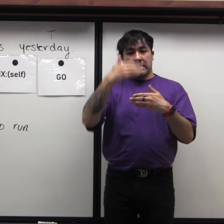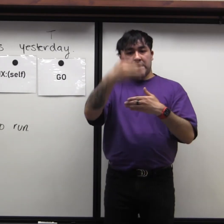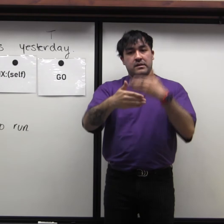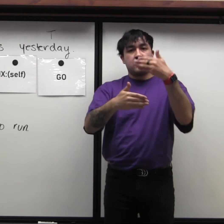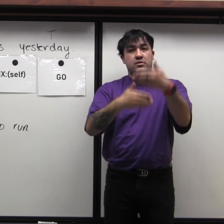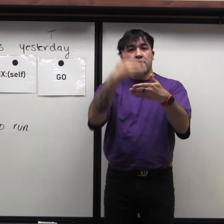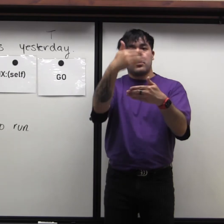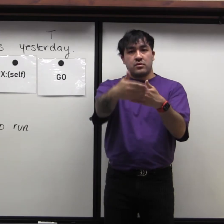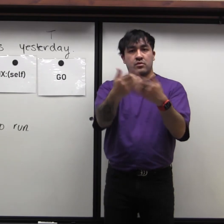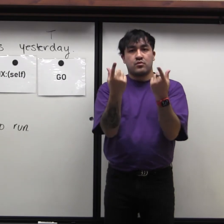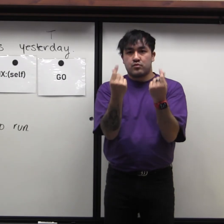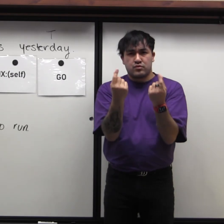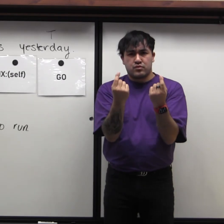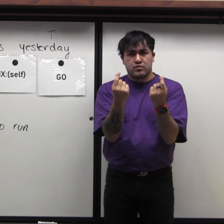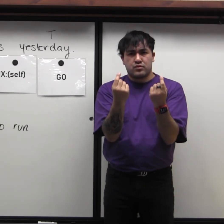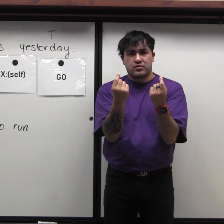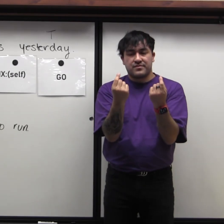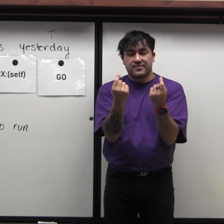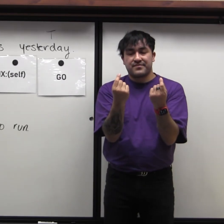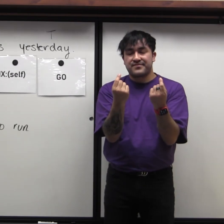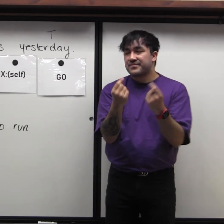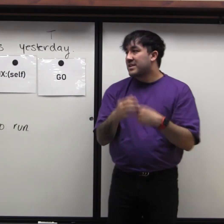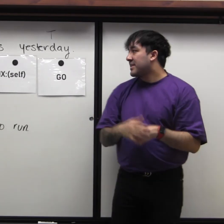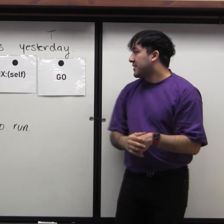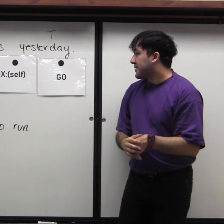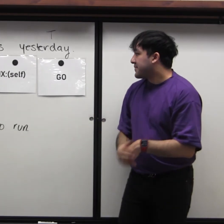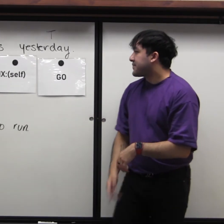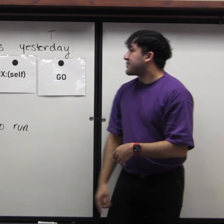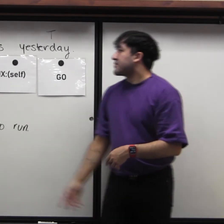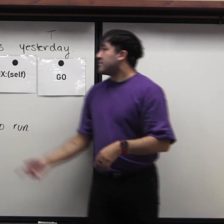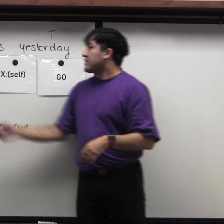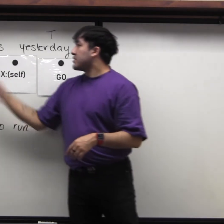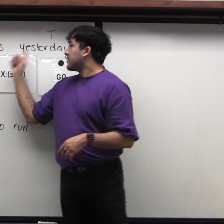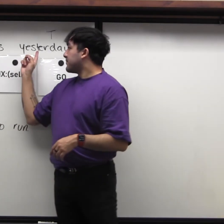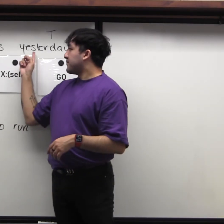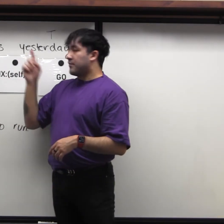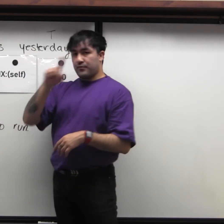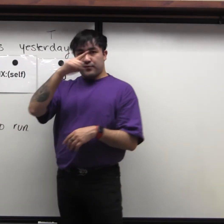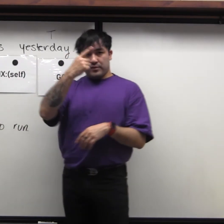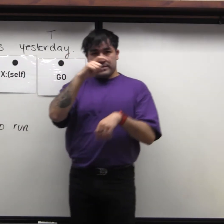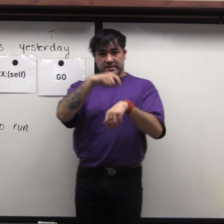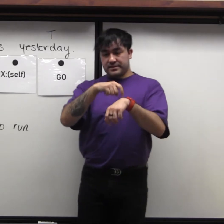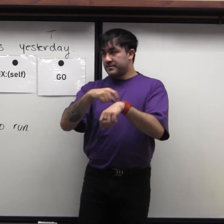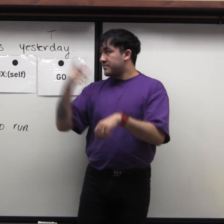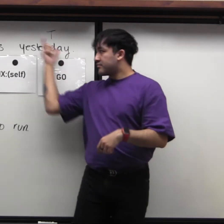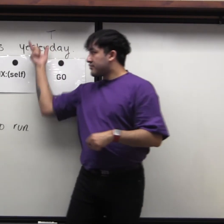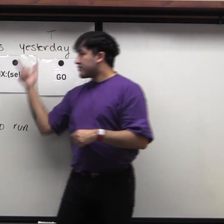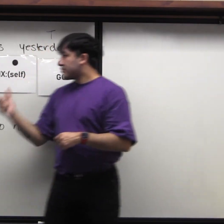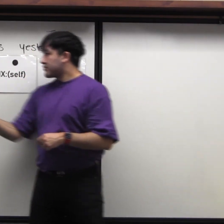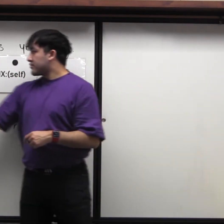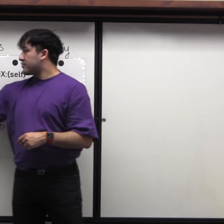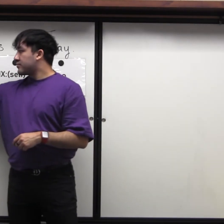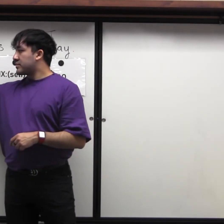sign you need to sign next. That's all the purpose of gloss is for, is not to hold meaning. So, first